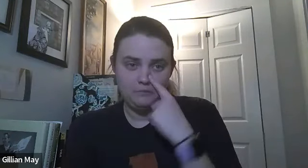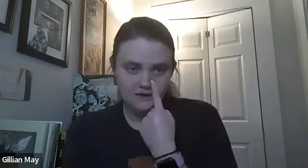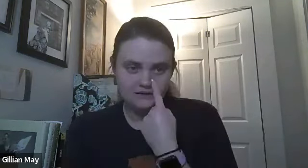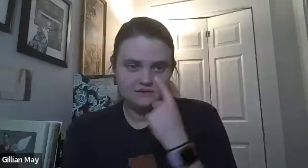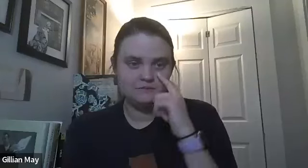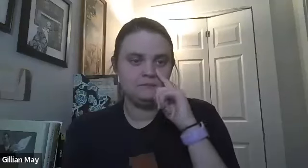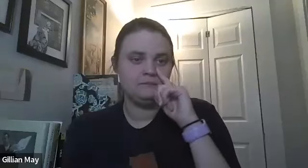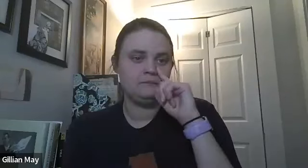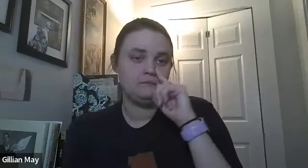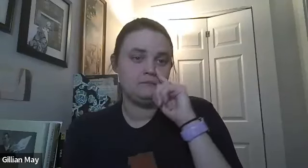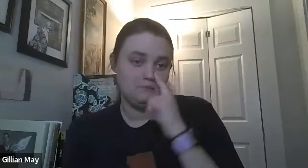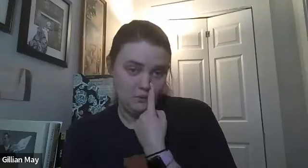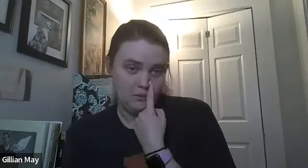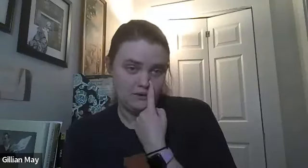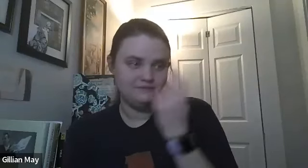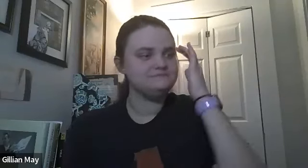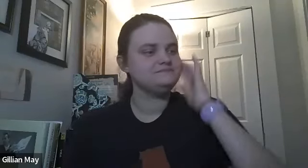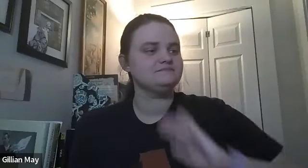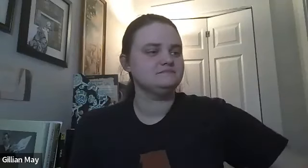Bored, bored,